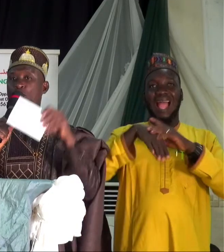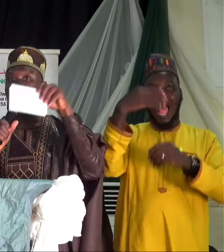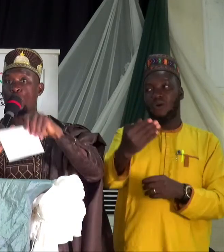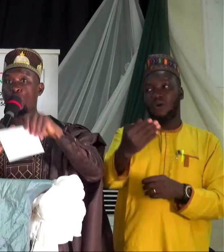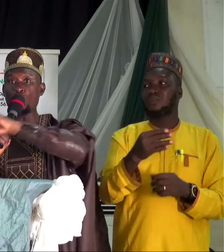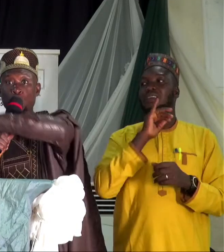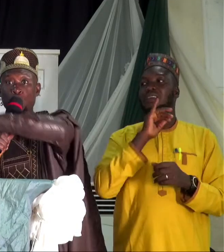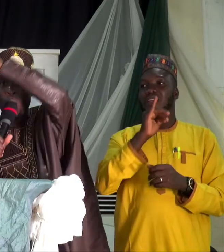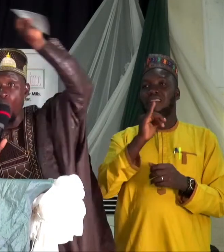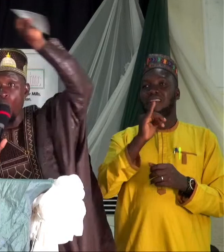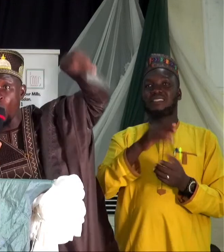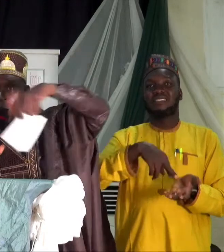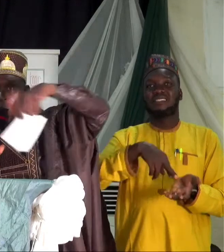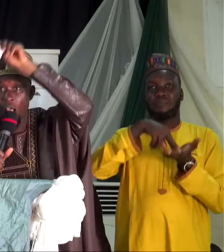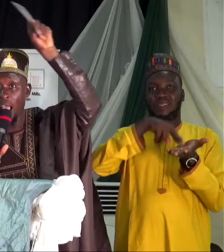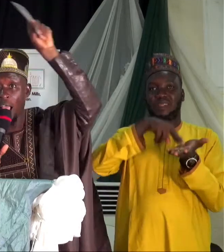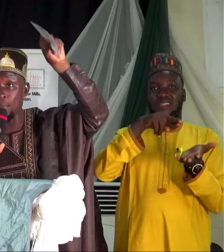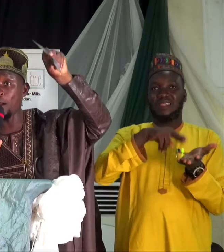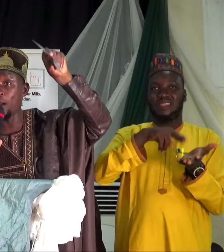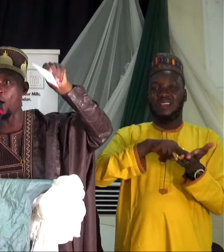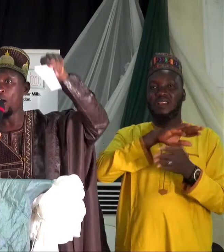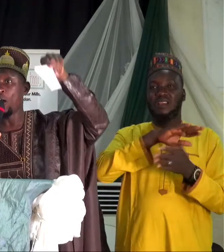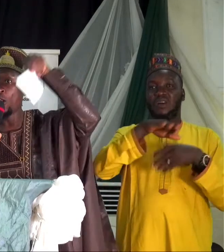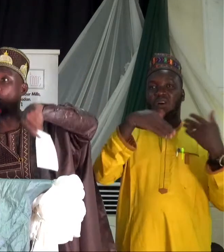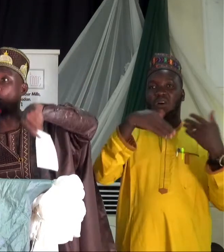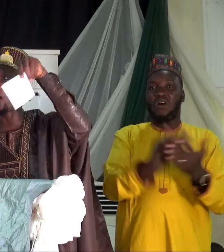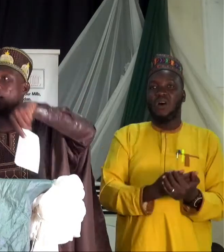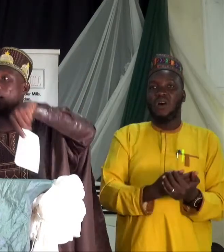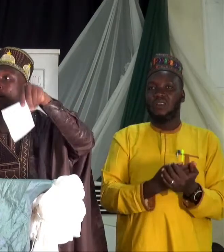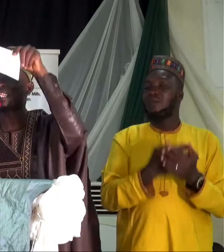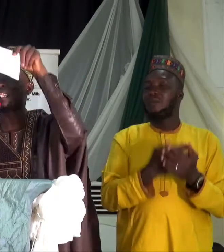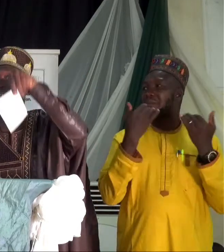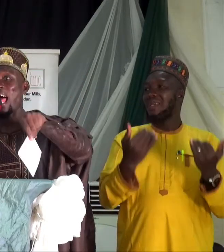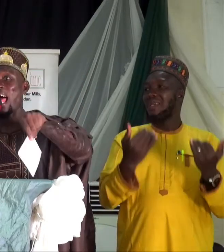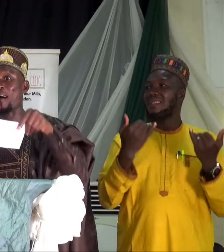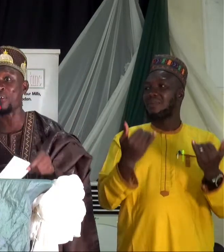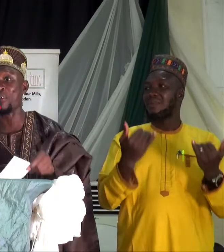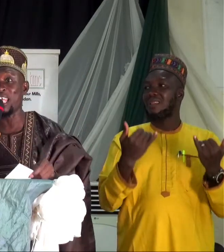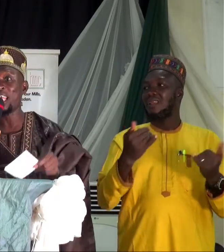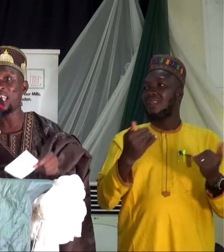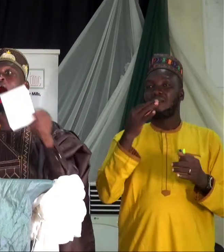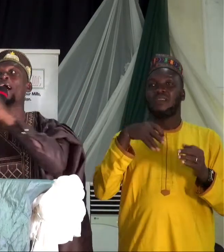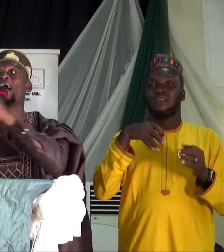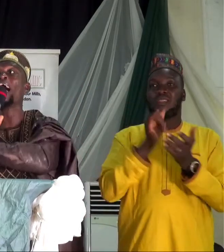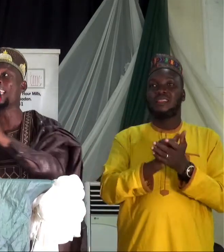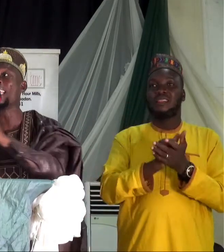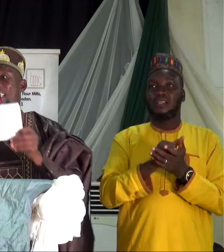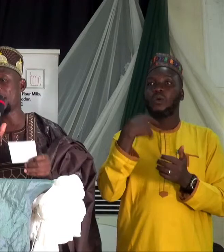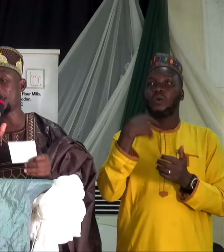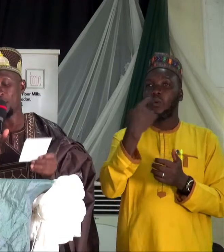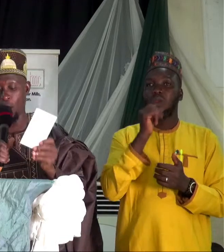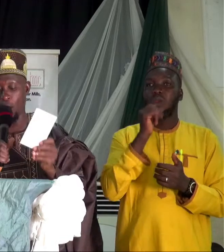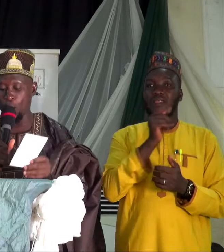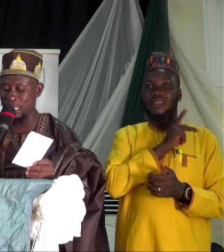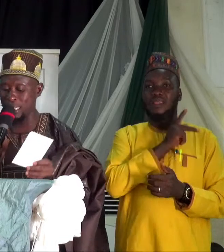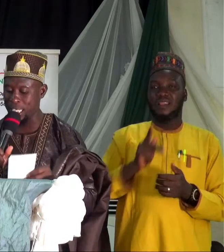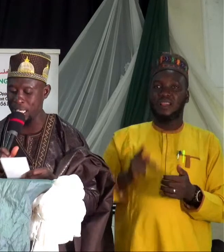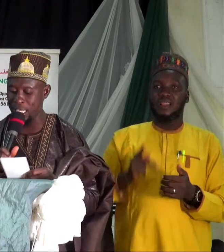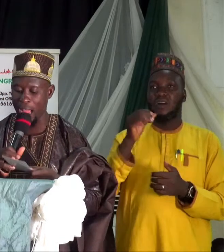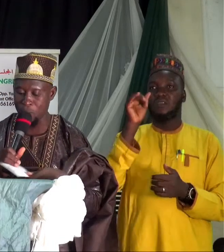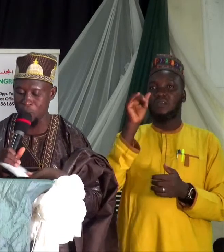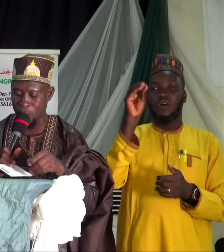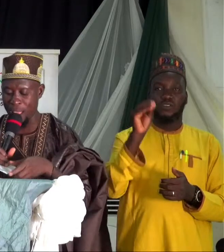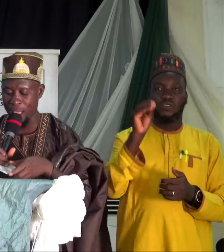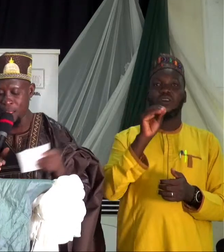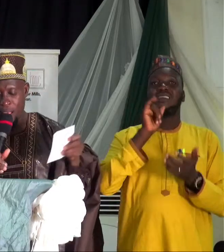asoju fun gbogbo ayi be ko lo lo ba baba n ba la laafi awon genge ko le ko ba je ki awon